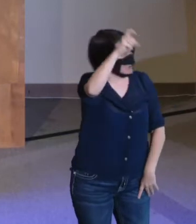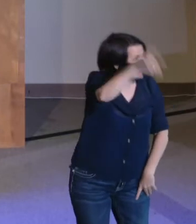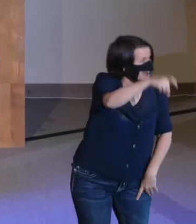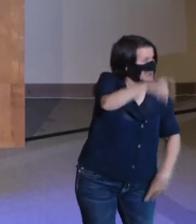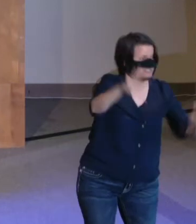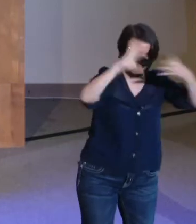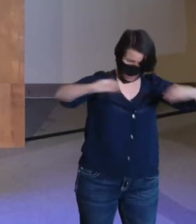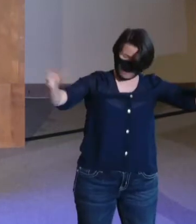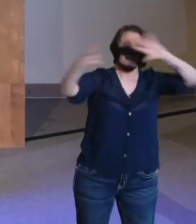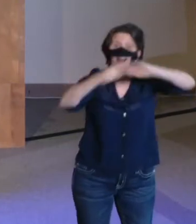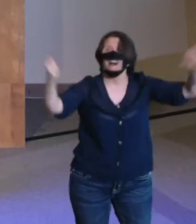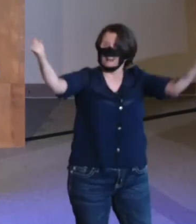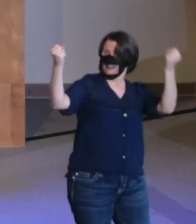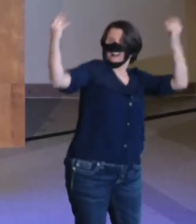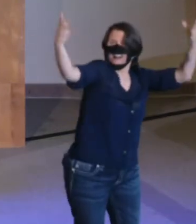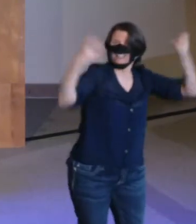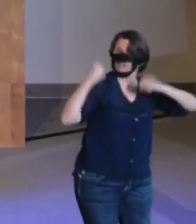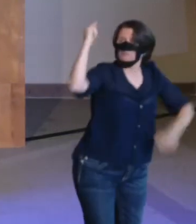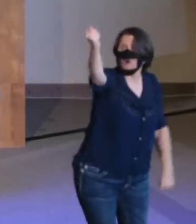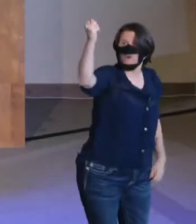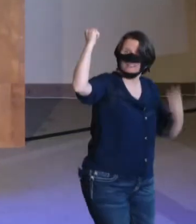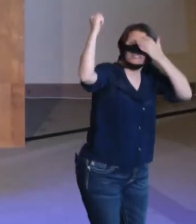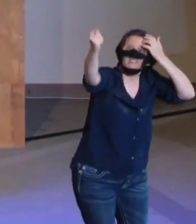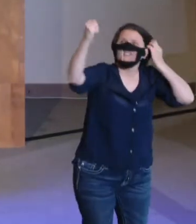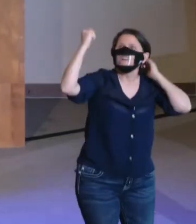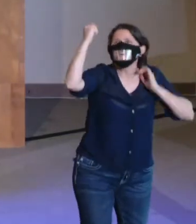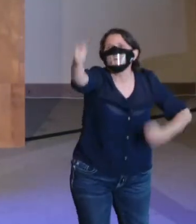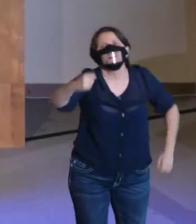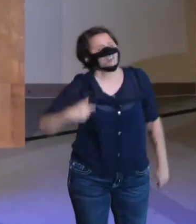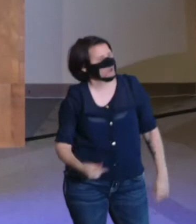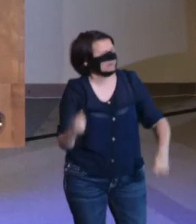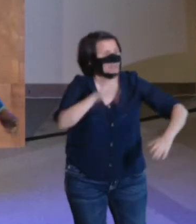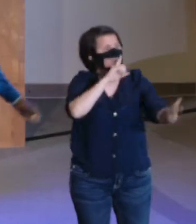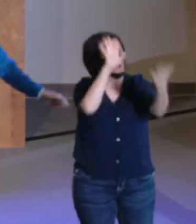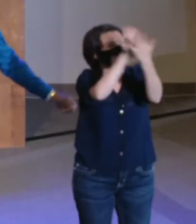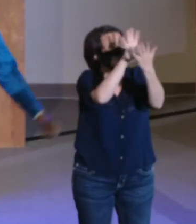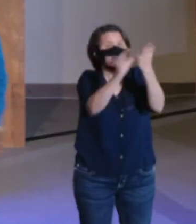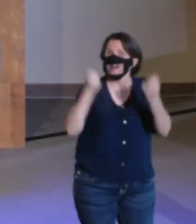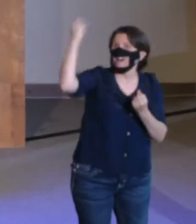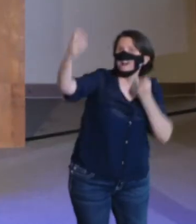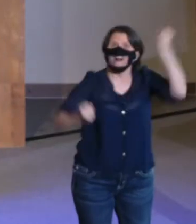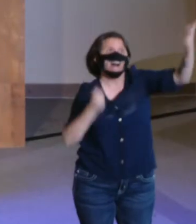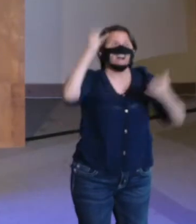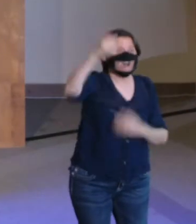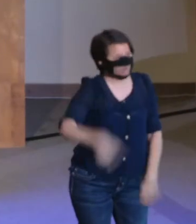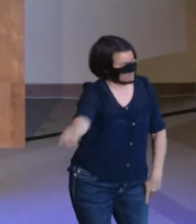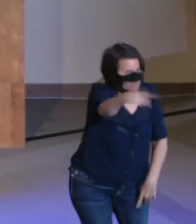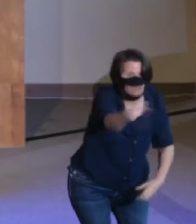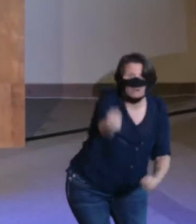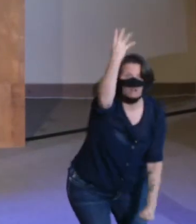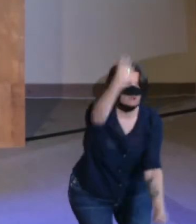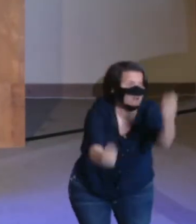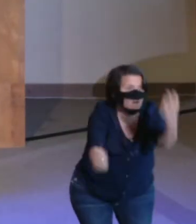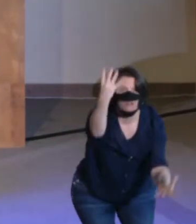like me. It's my testimony. Can't nobody praise him like me. Can't